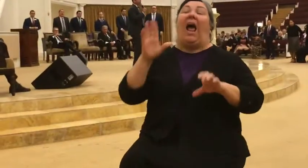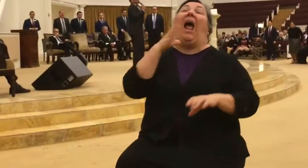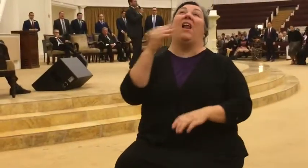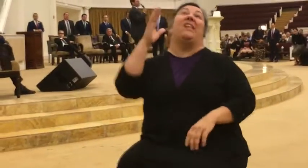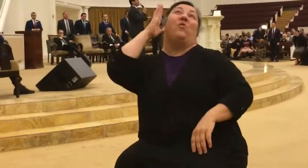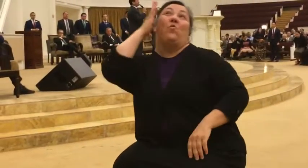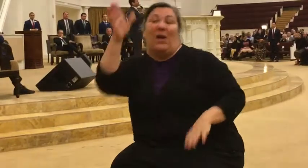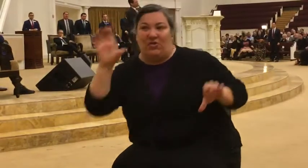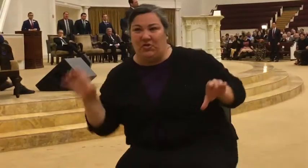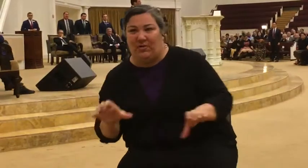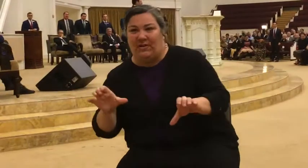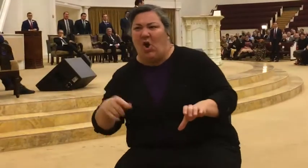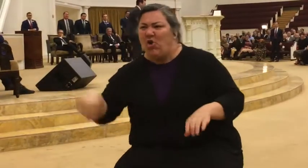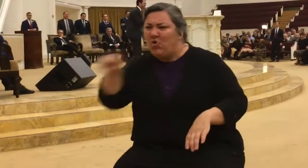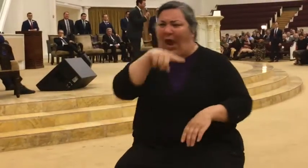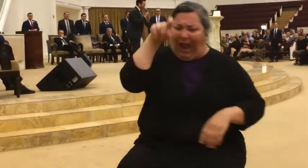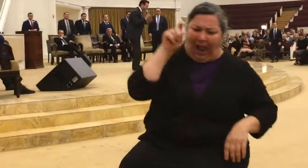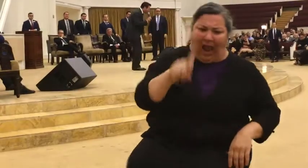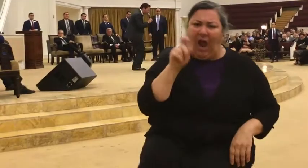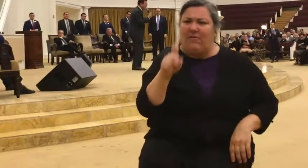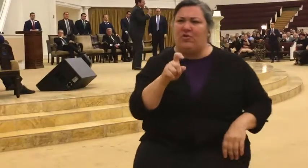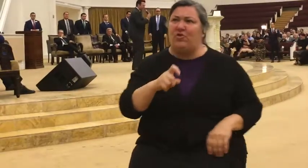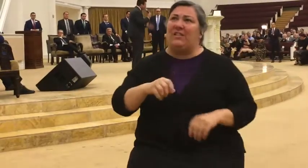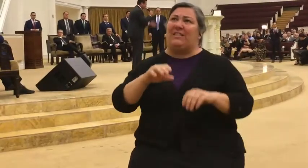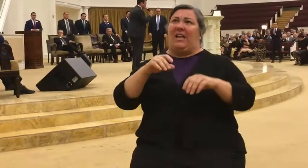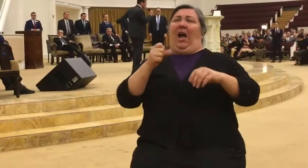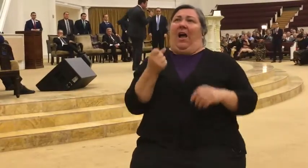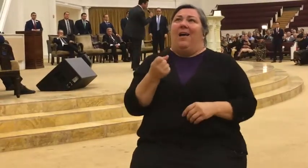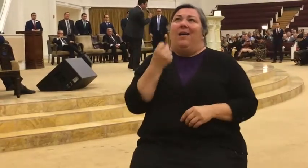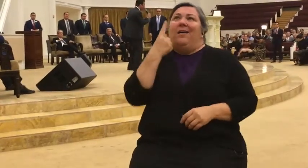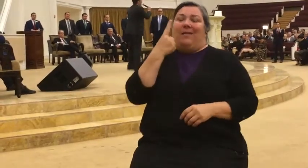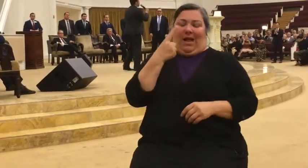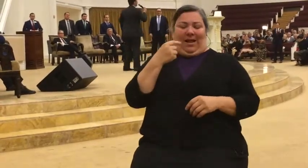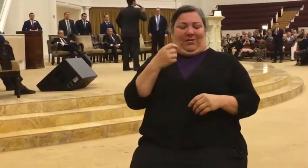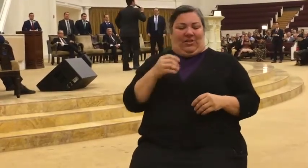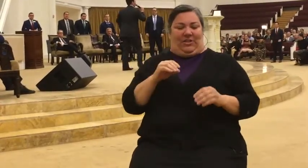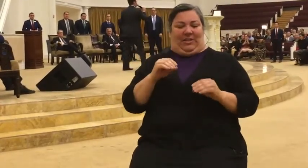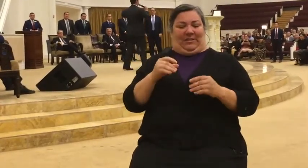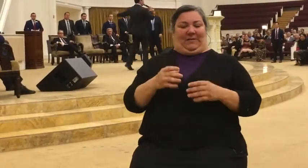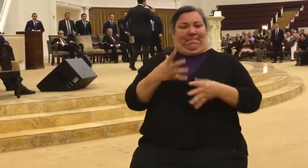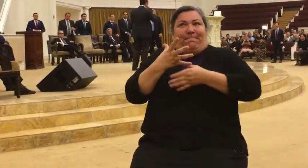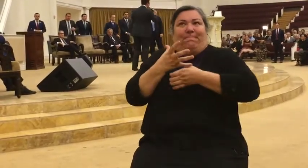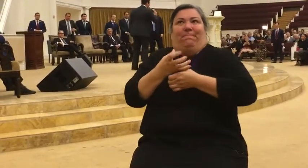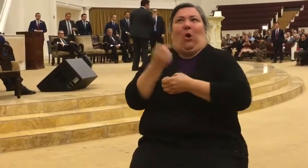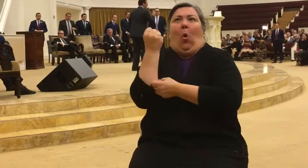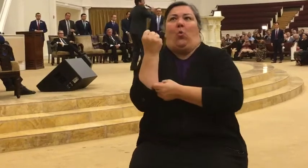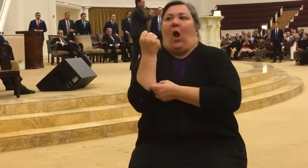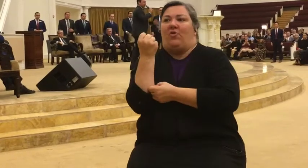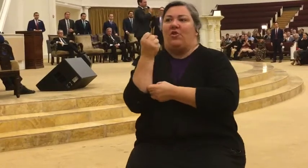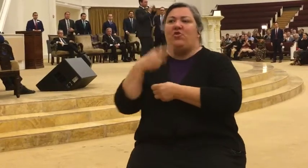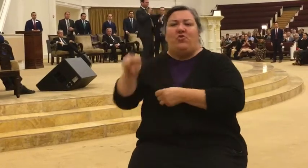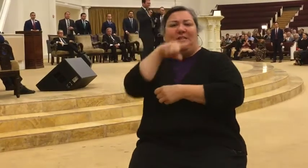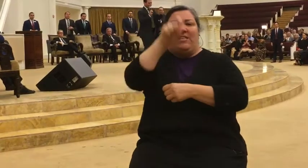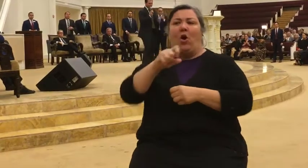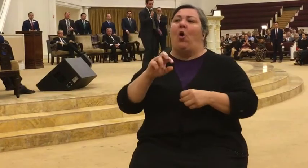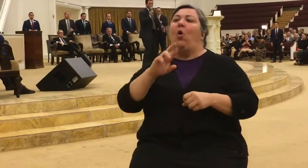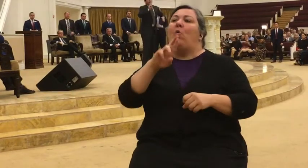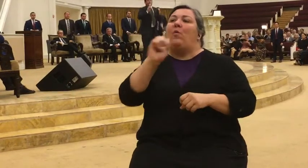do. You've got to stir up that gift that is within you. That means you've got to reawaken. You've got